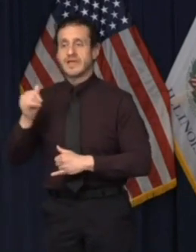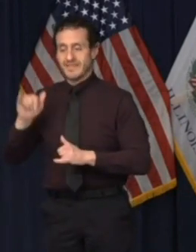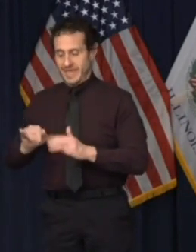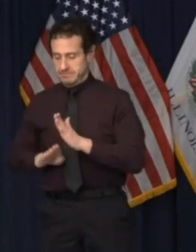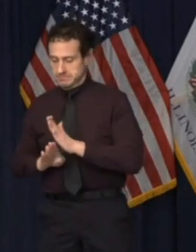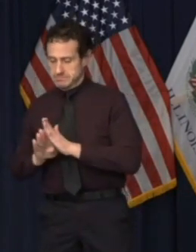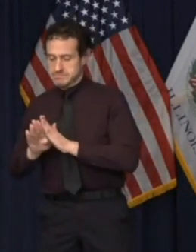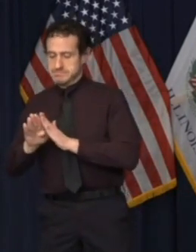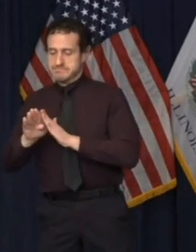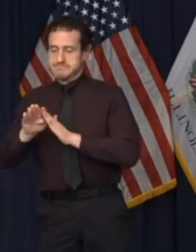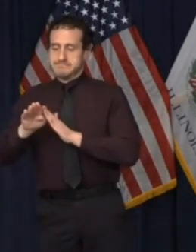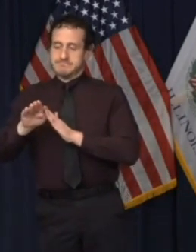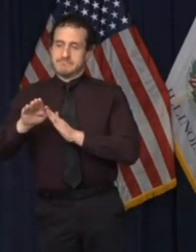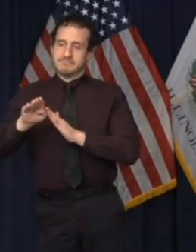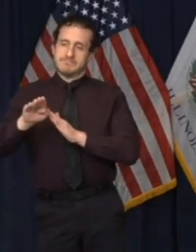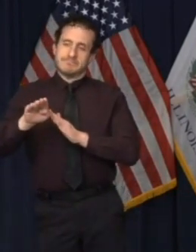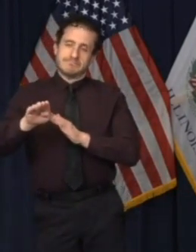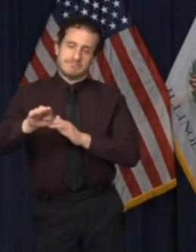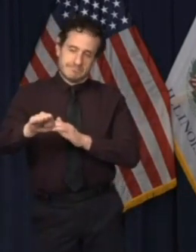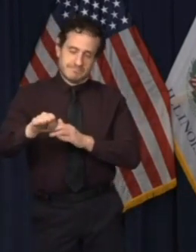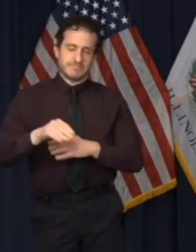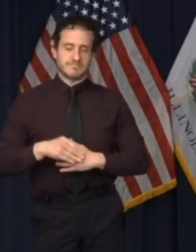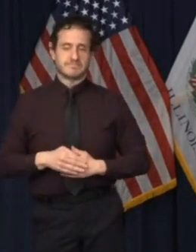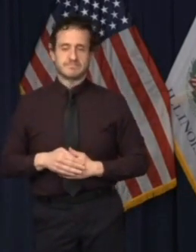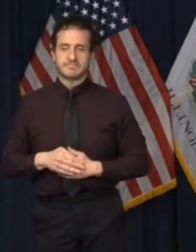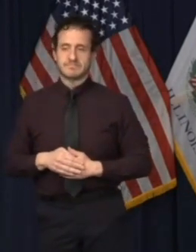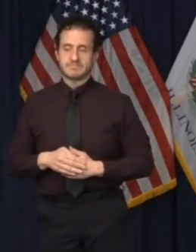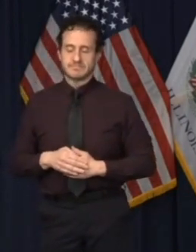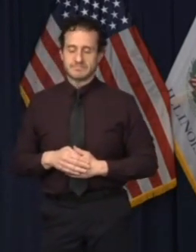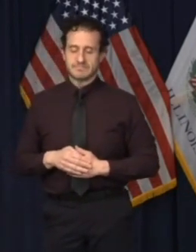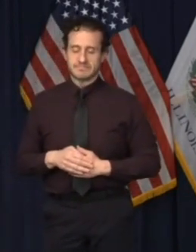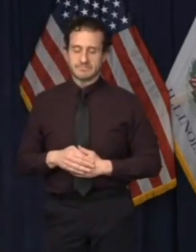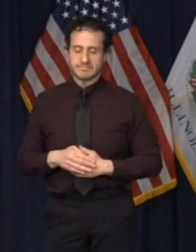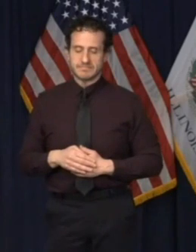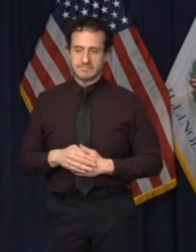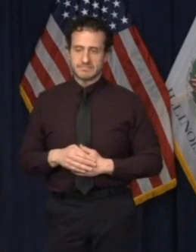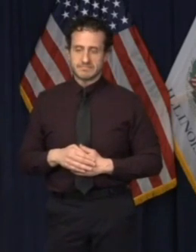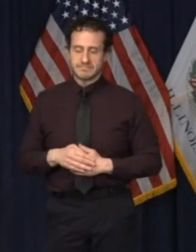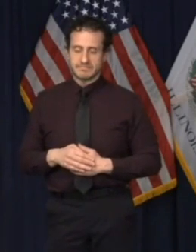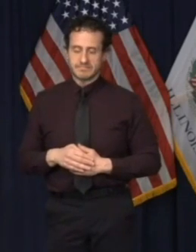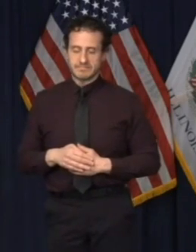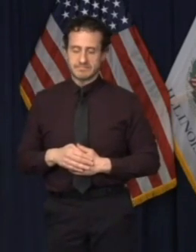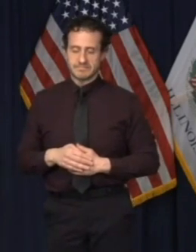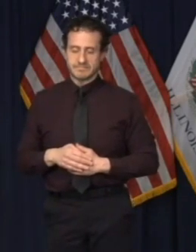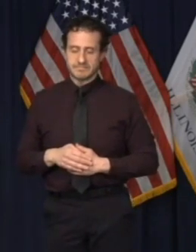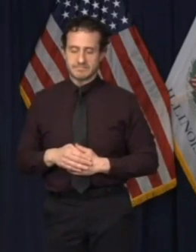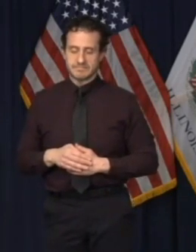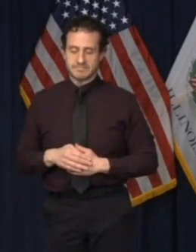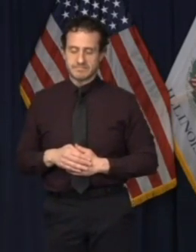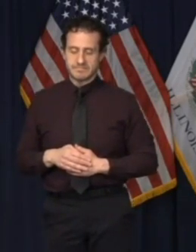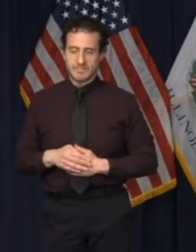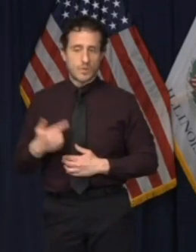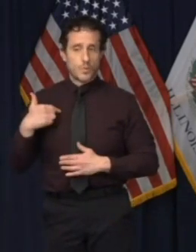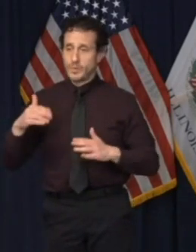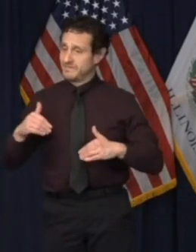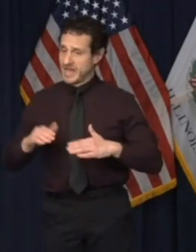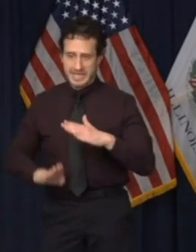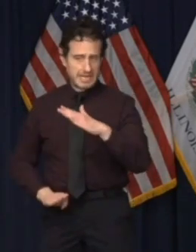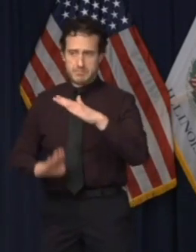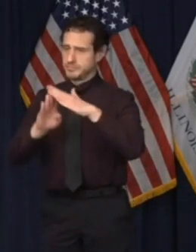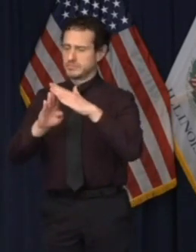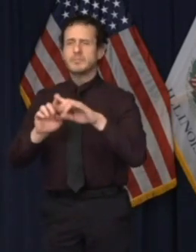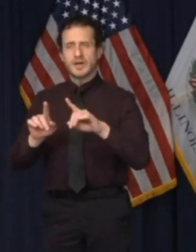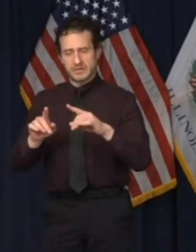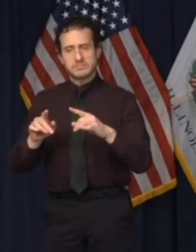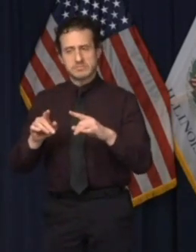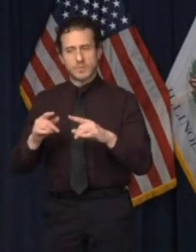as possible. Also today, I want to discuss the terrible toll that COVID-19 has taken